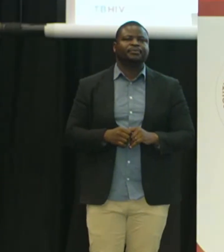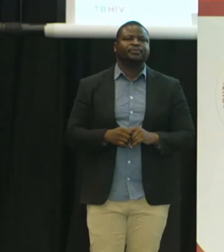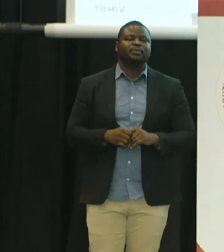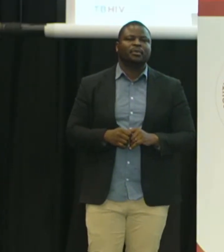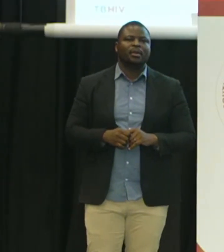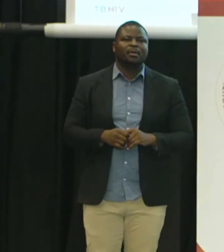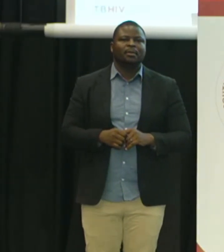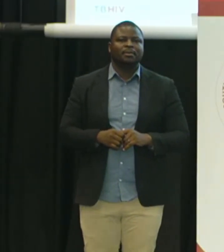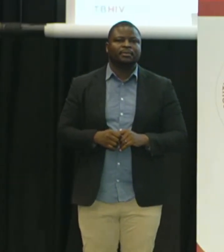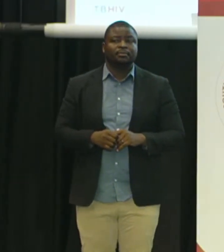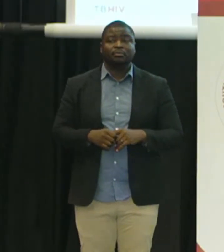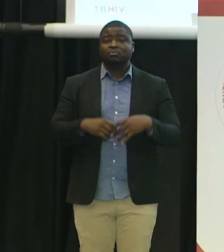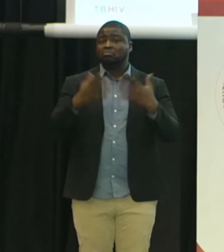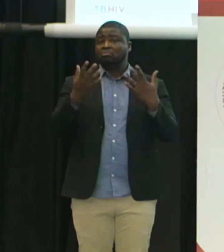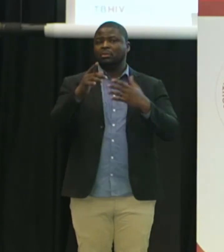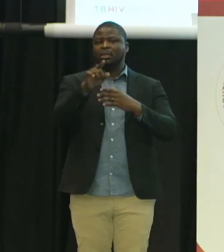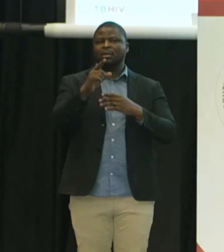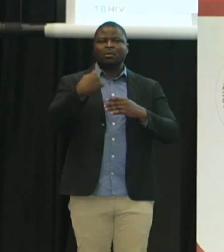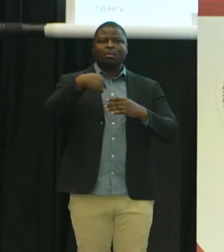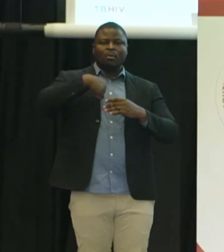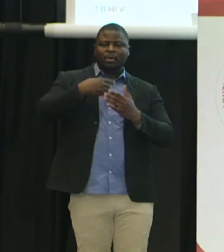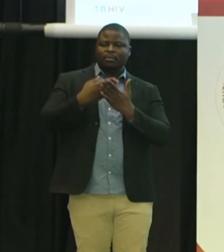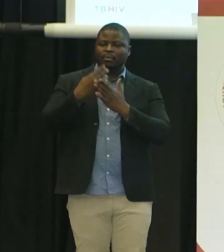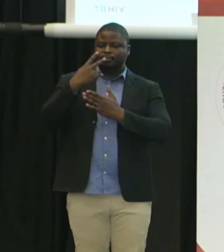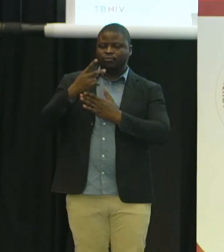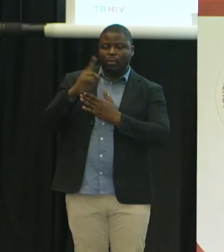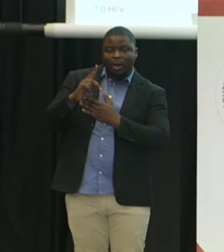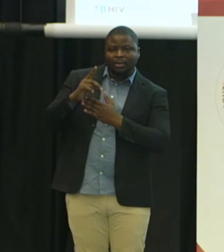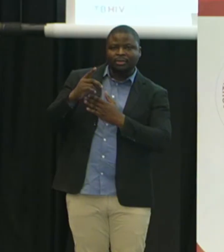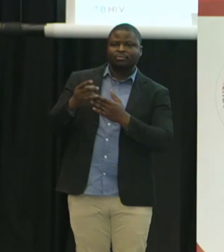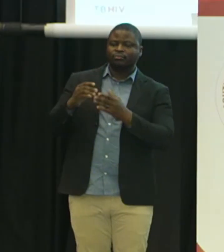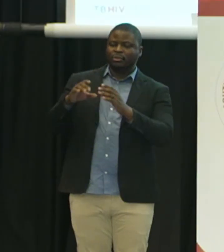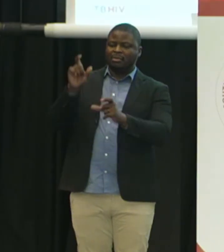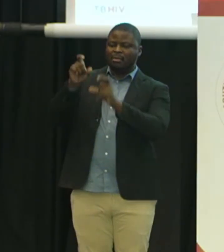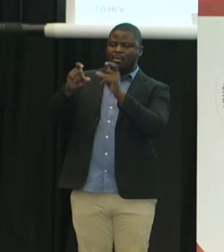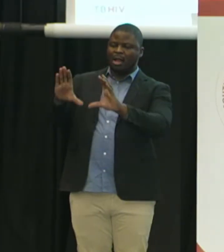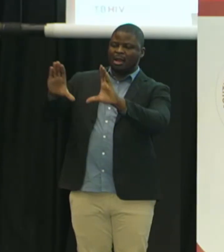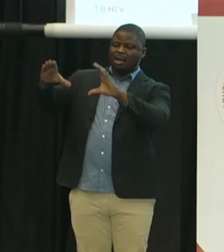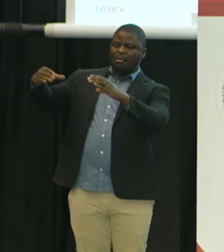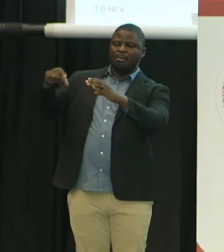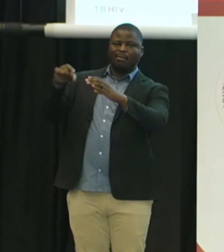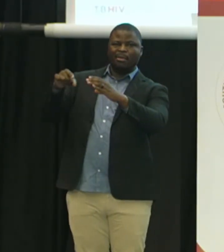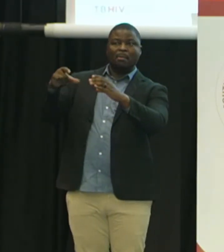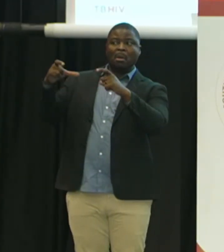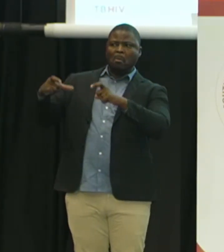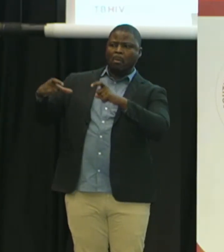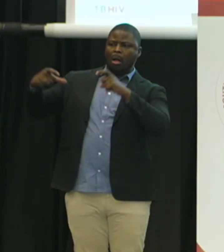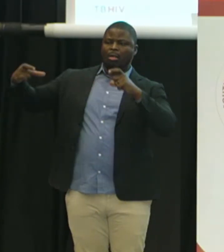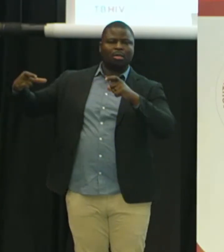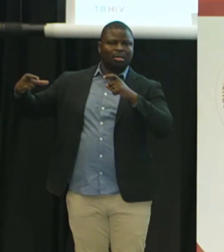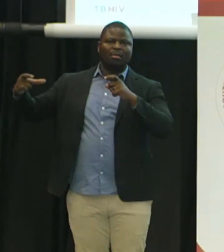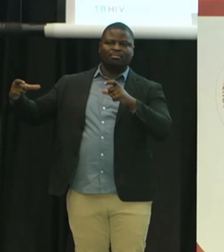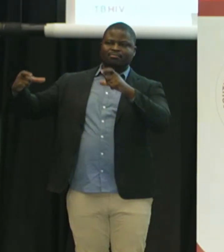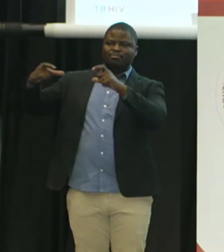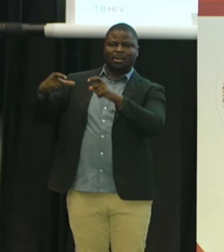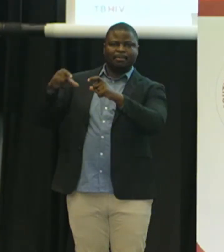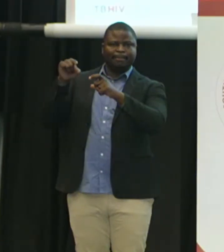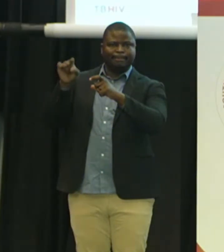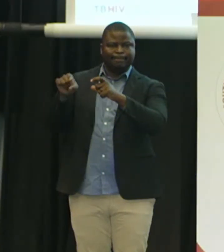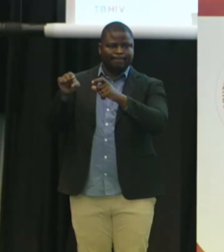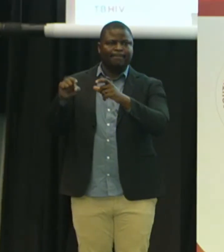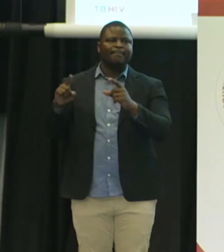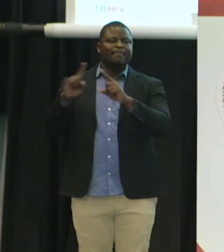HIV. We can see the population sizes are not massive, and as a percentage of the general population